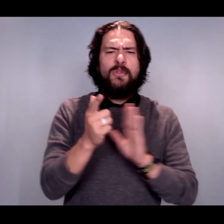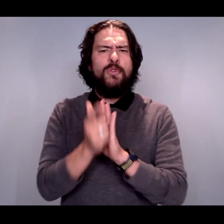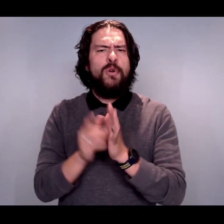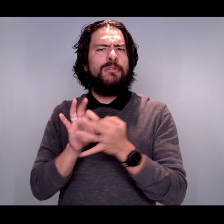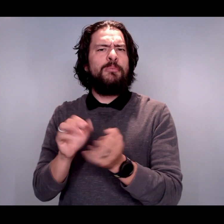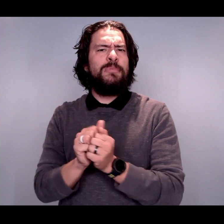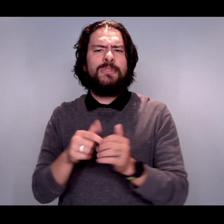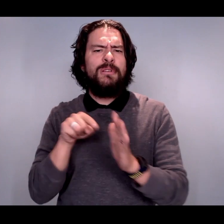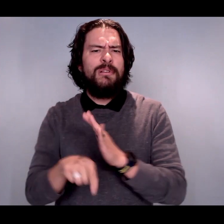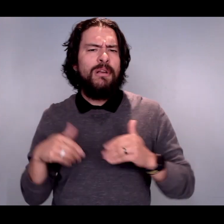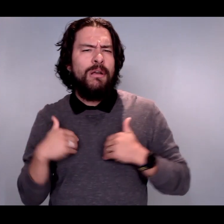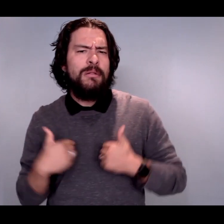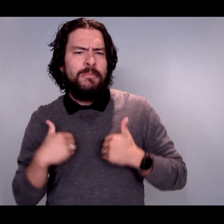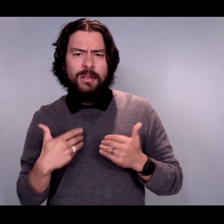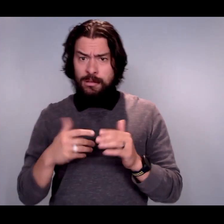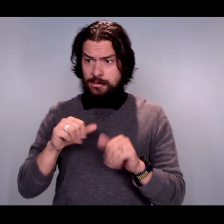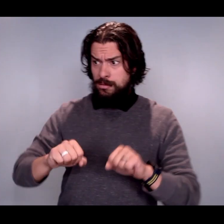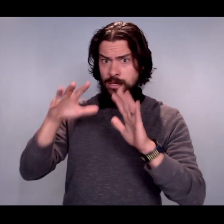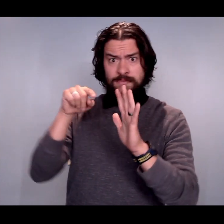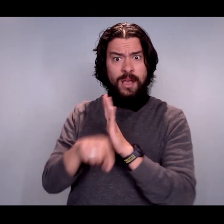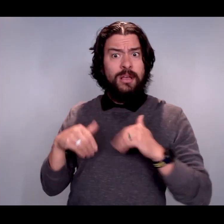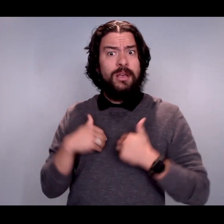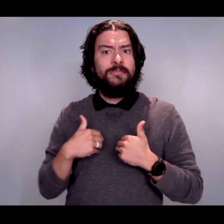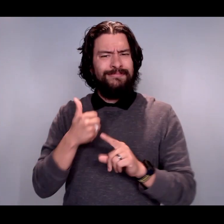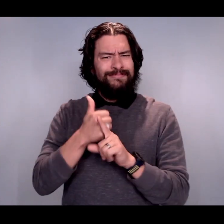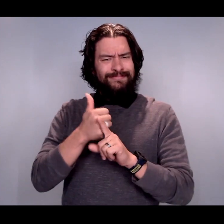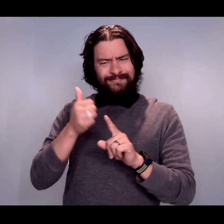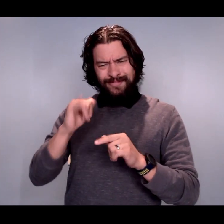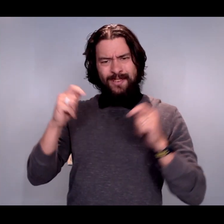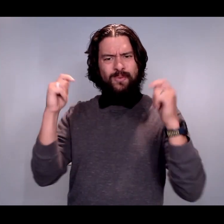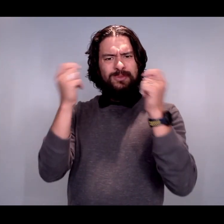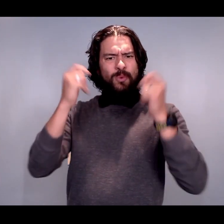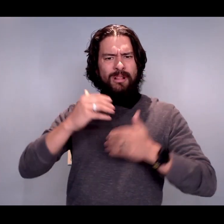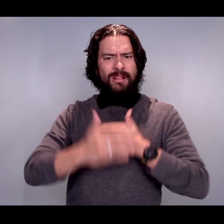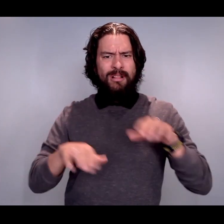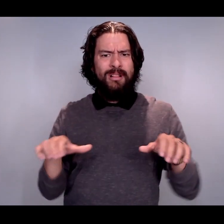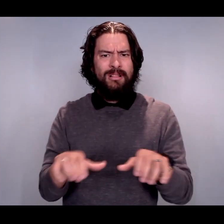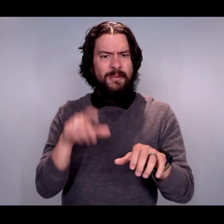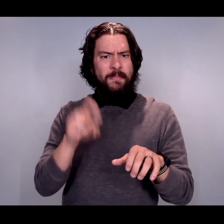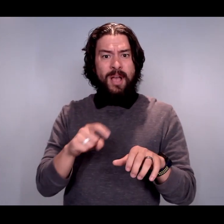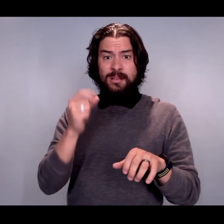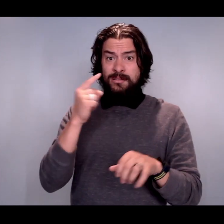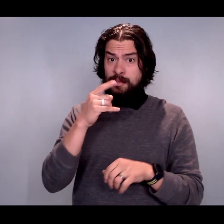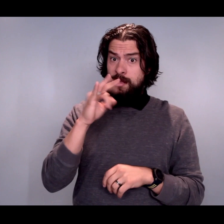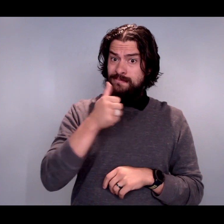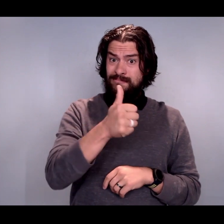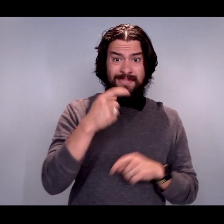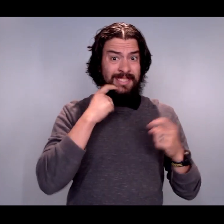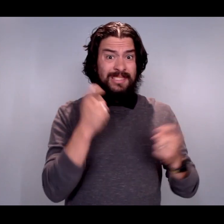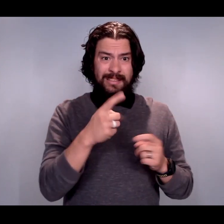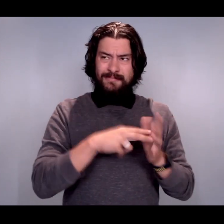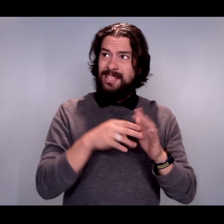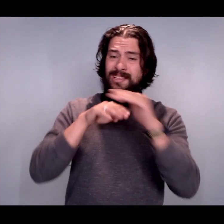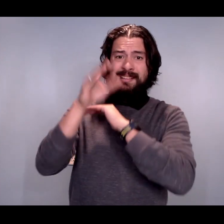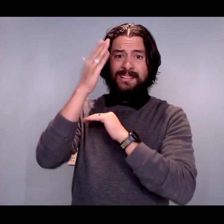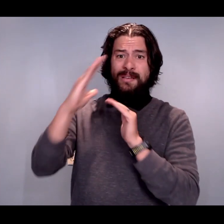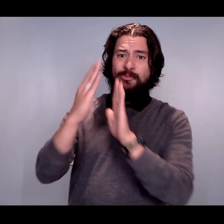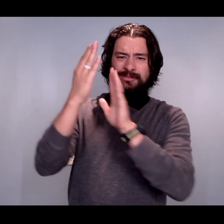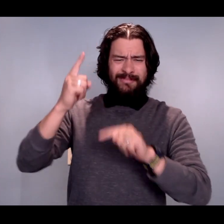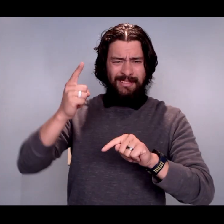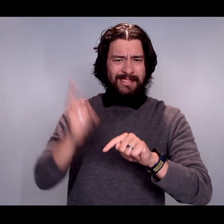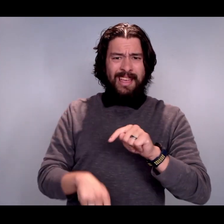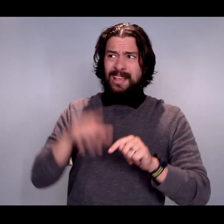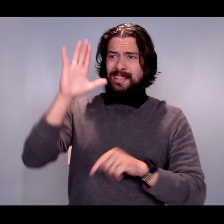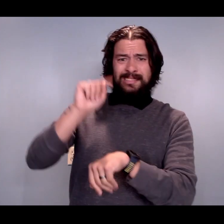animals? Sacrifices were also ritual symbols that connected people to God. Since you, a mortal, can't ascend up to